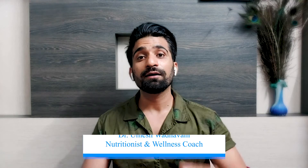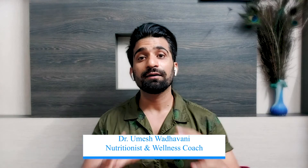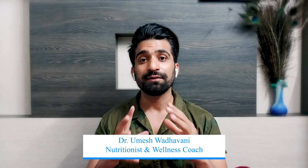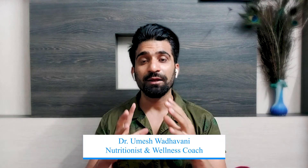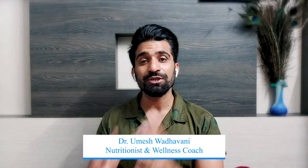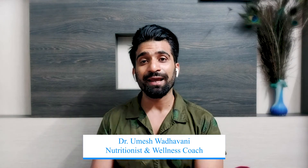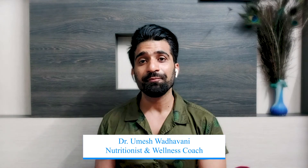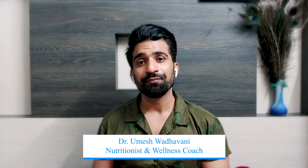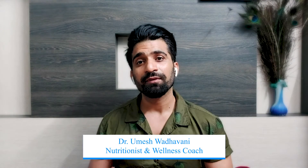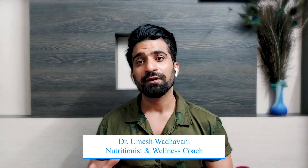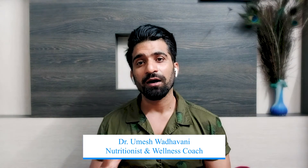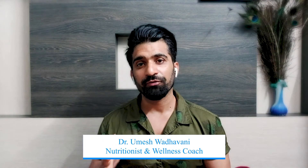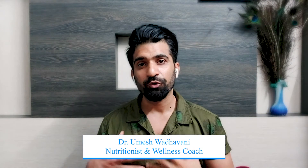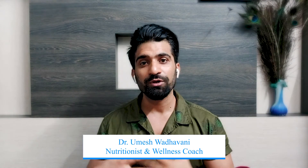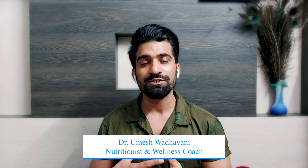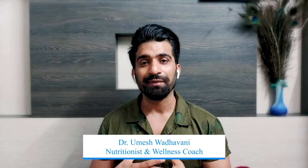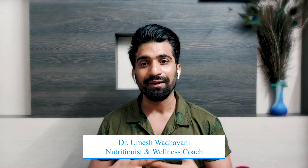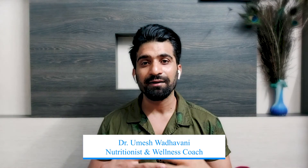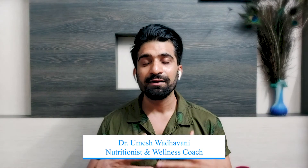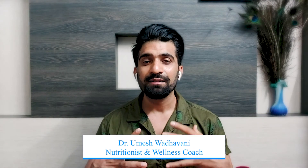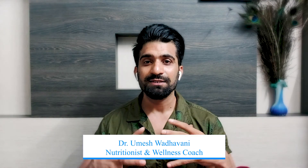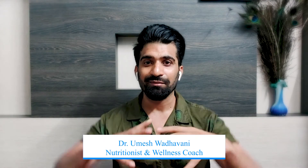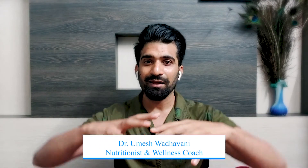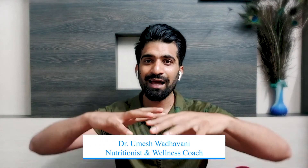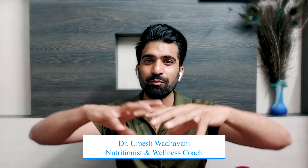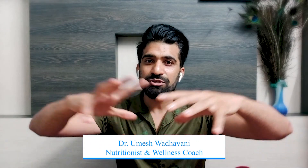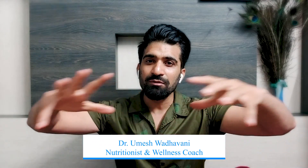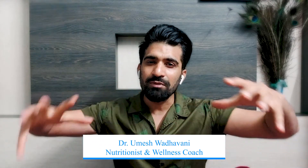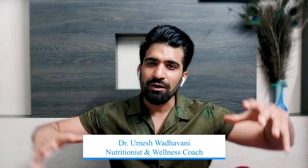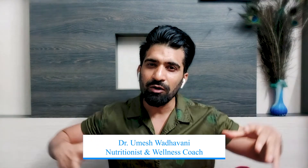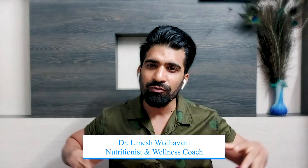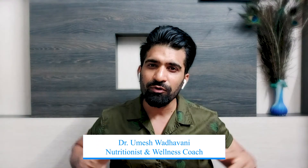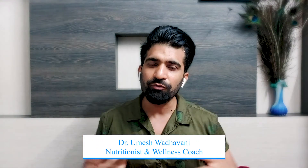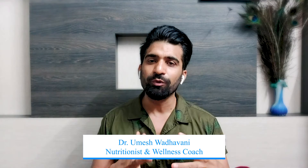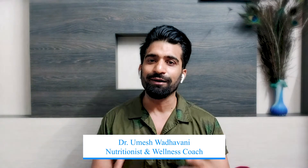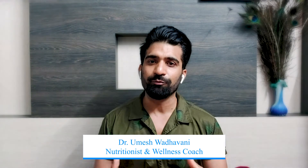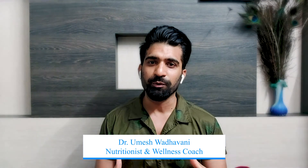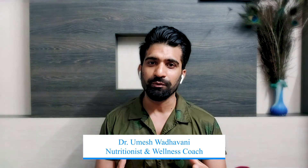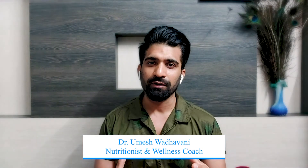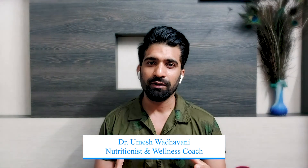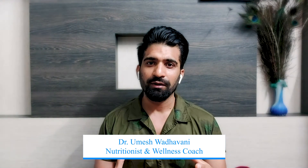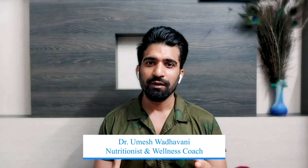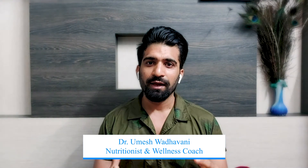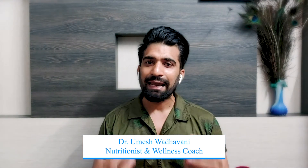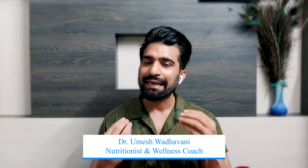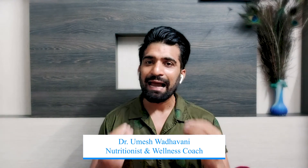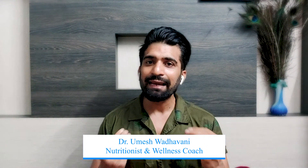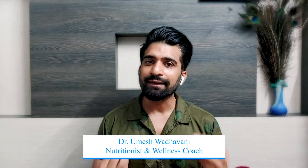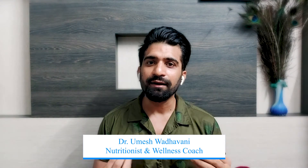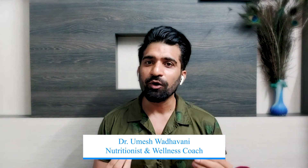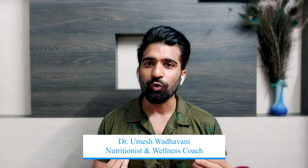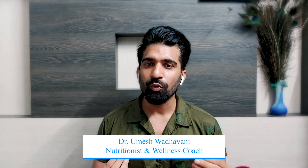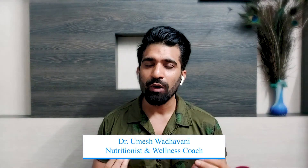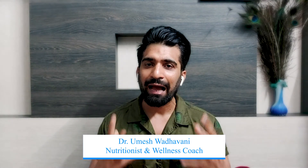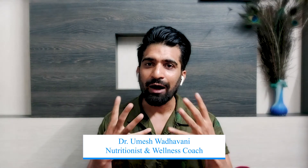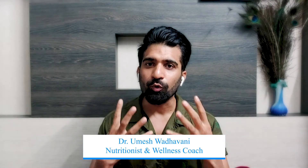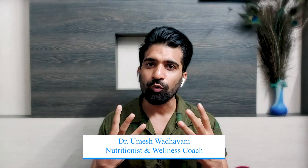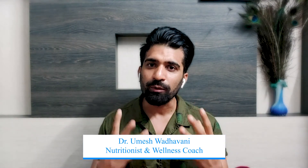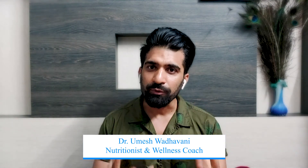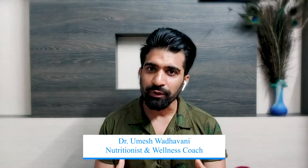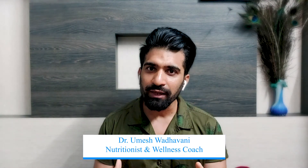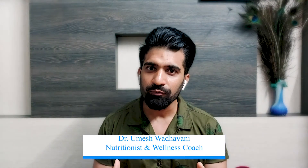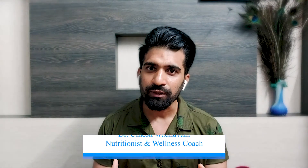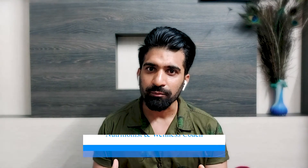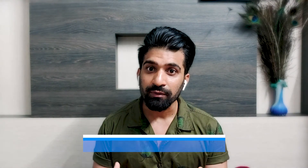Yeah, there was a time a few years back where I was in the middle of a few deaf people and I didn't know how